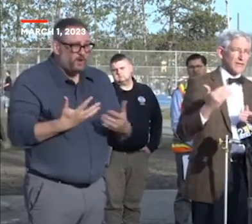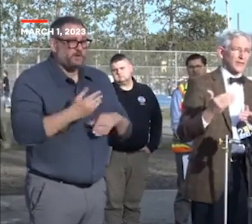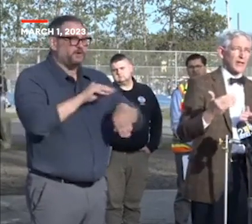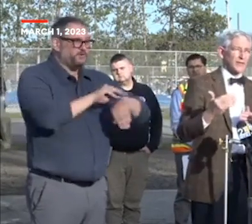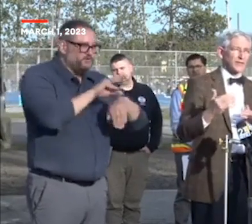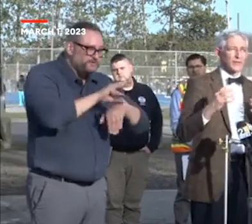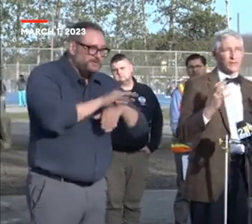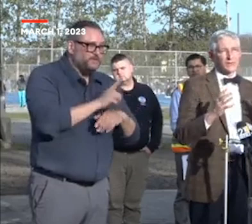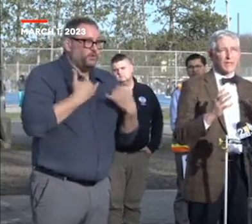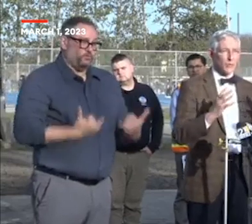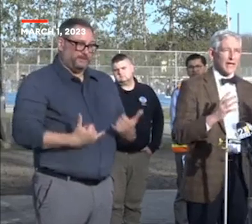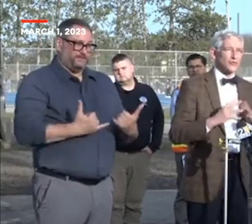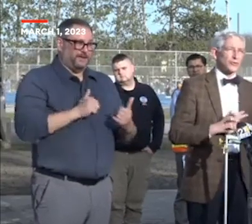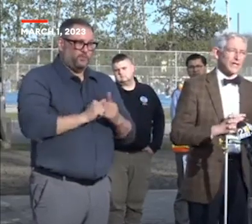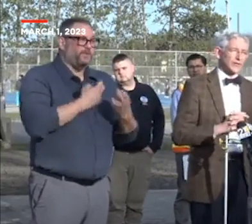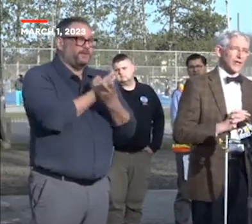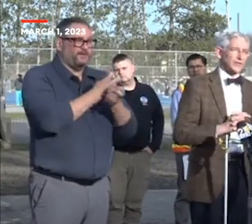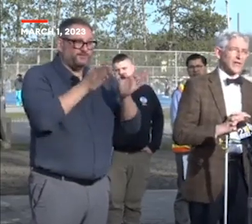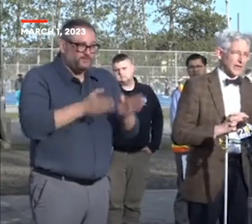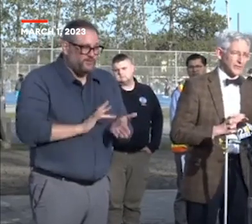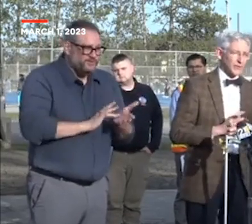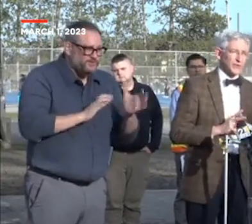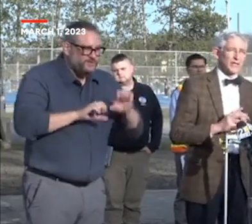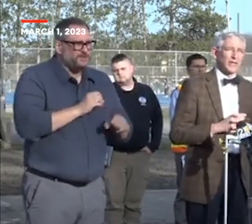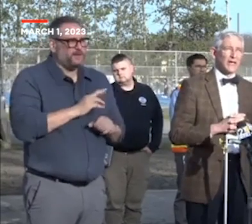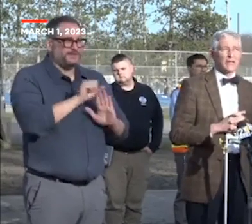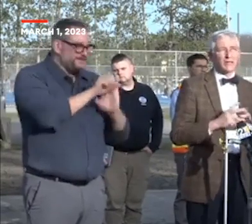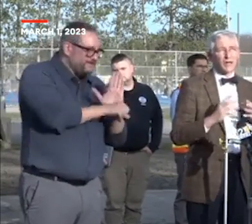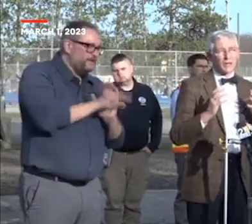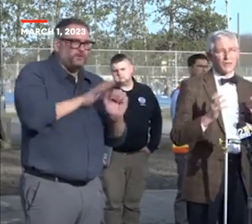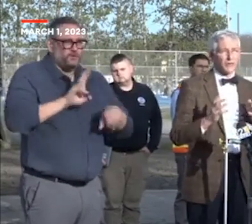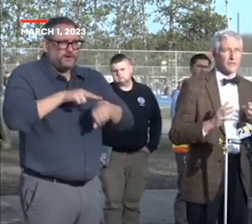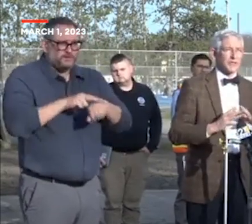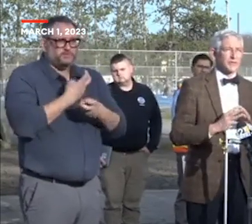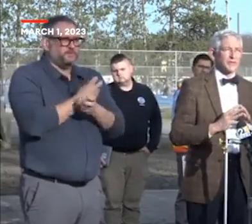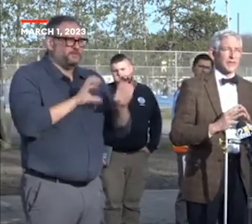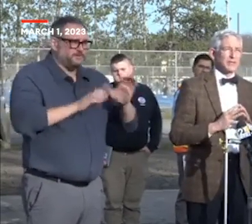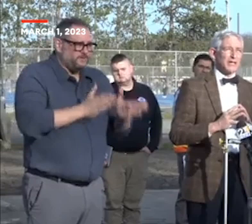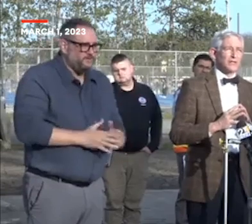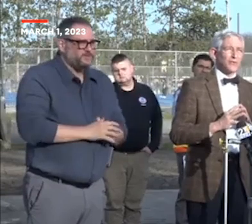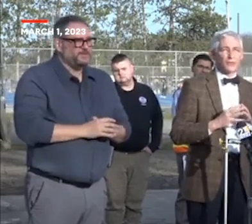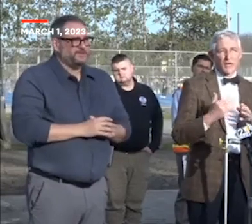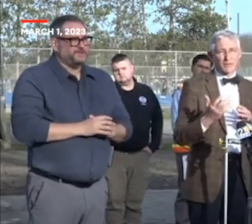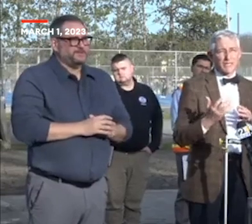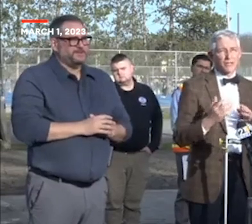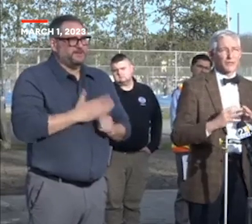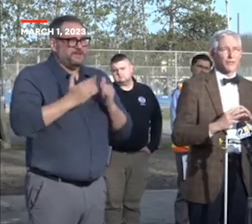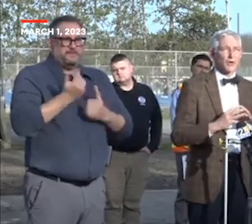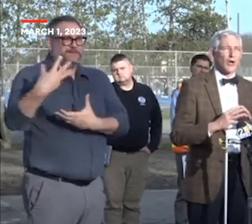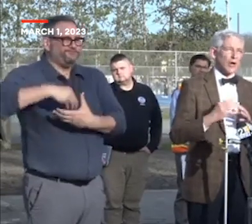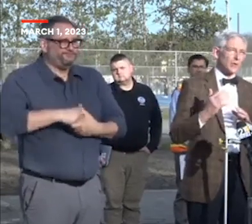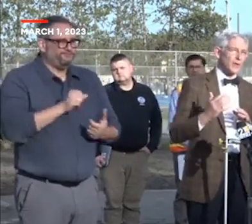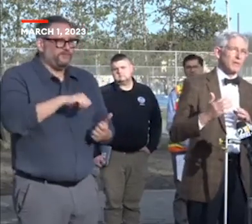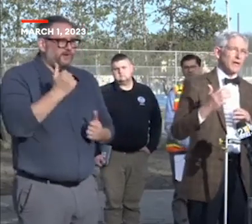a toxicologist, state or national toxicology experts. In other circumstances, it may involve recommendations